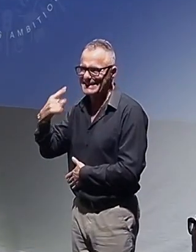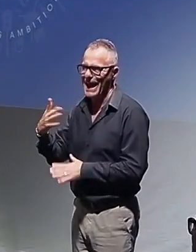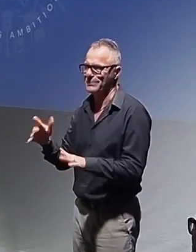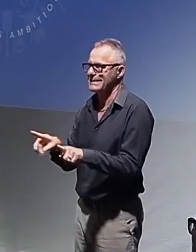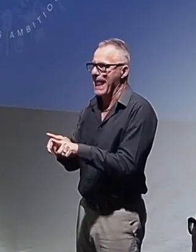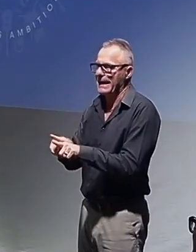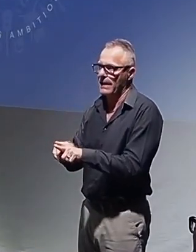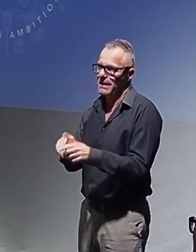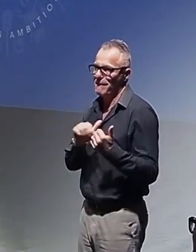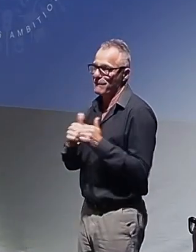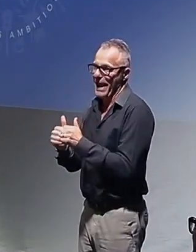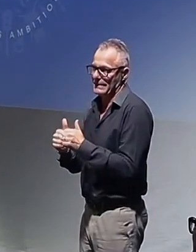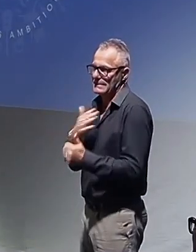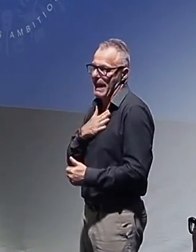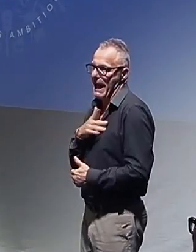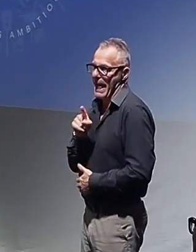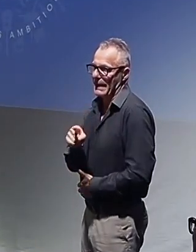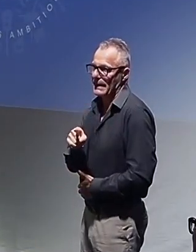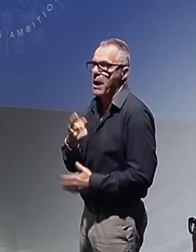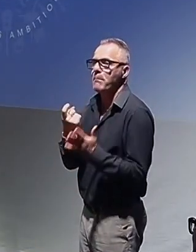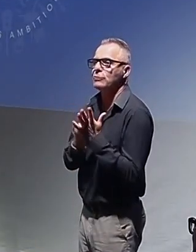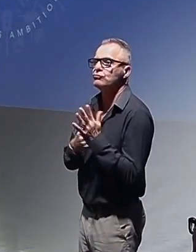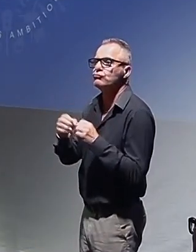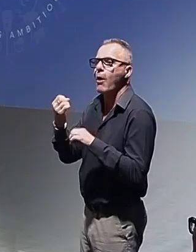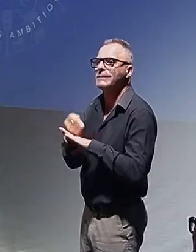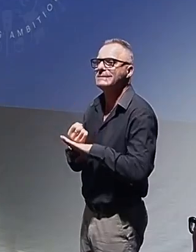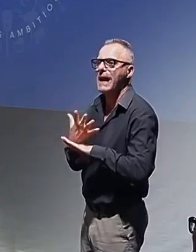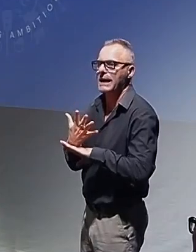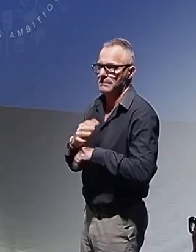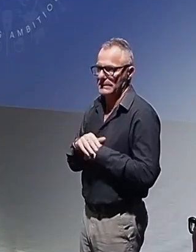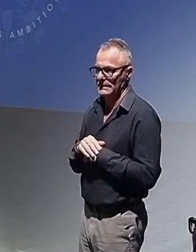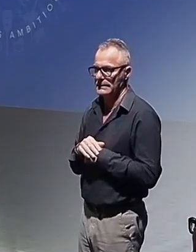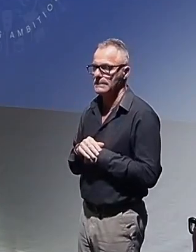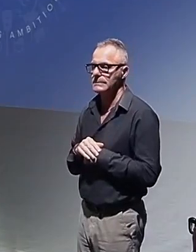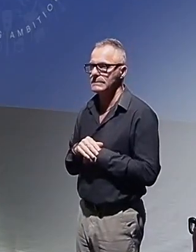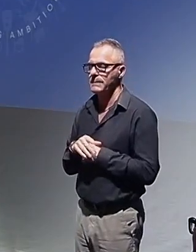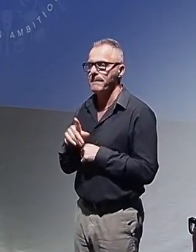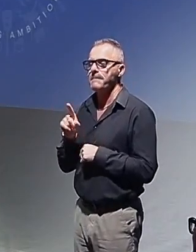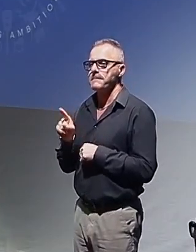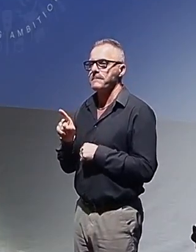nepotistic, but Rob Diamond, who's my talk art partner, he